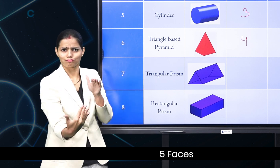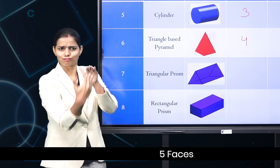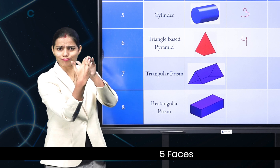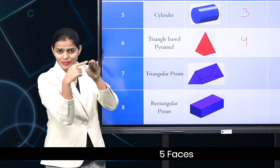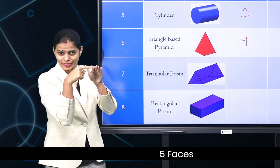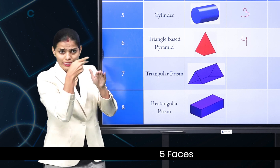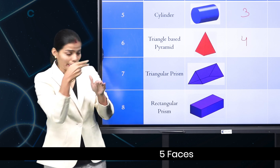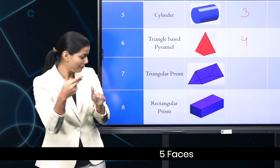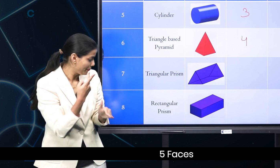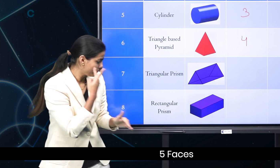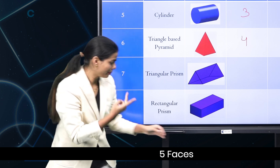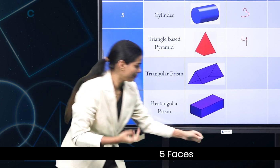5 faces,